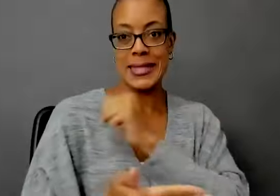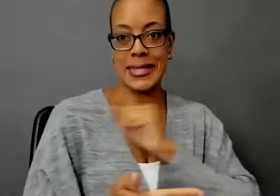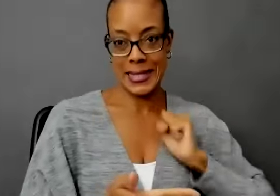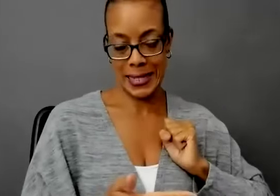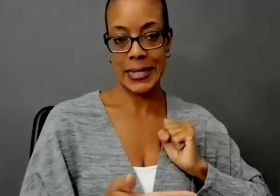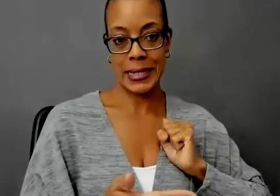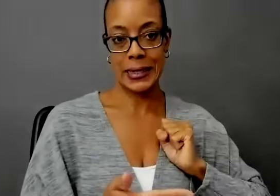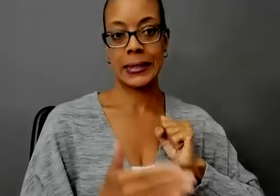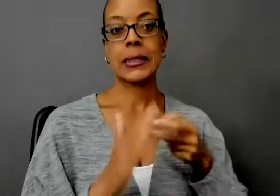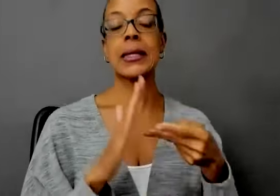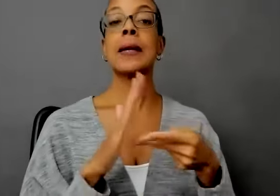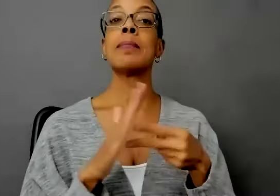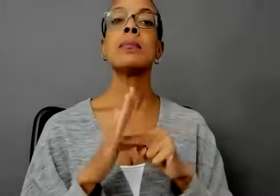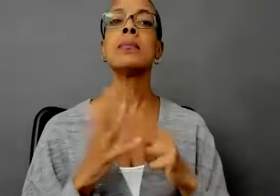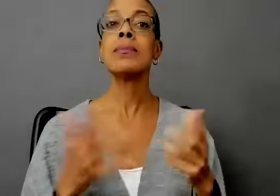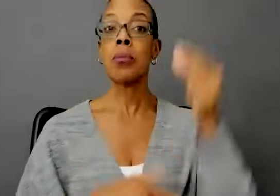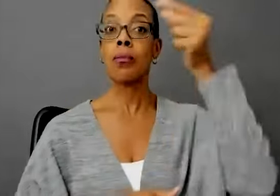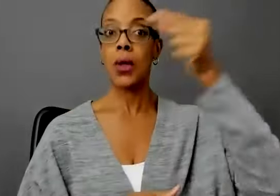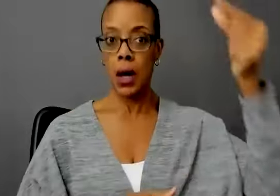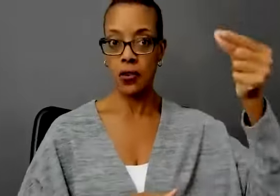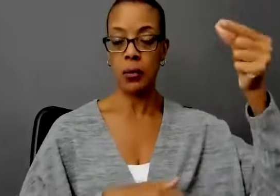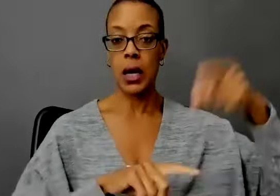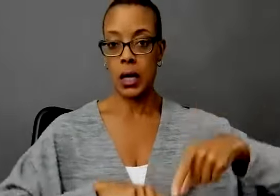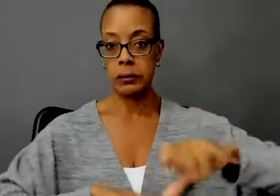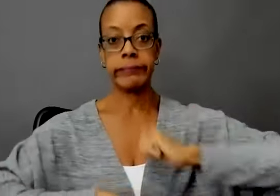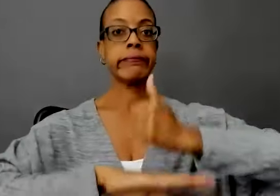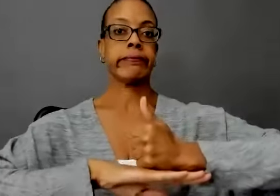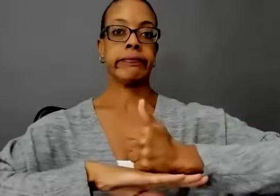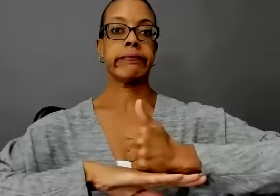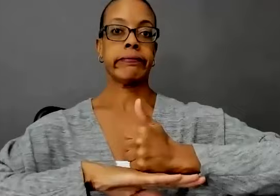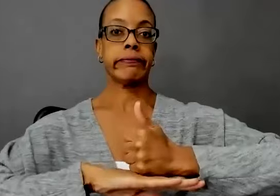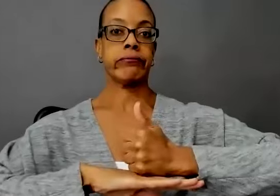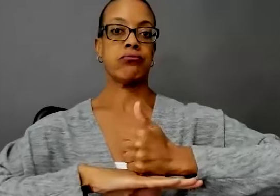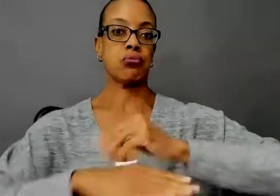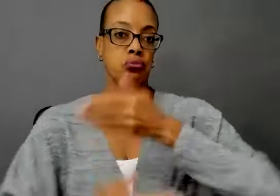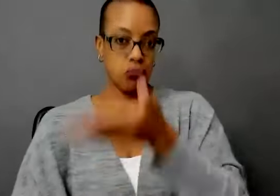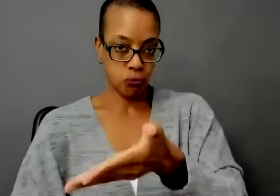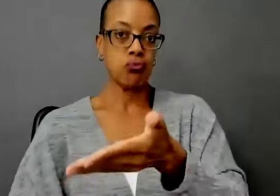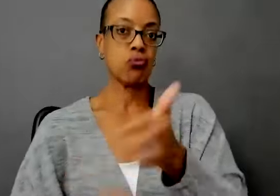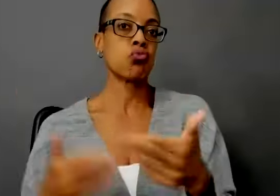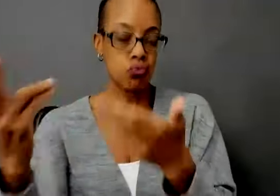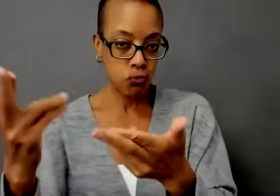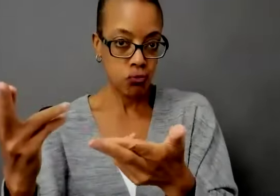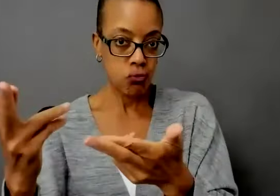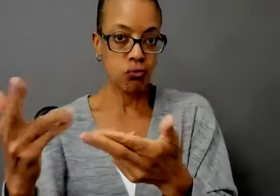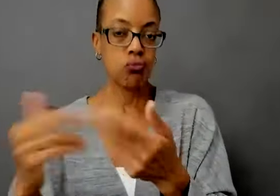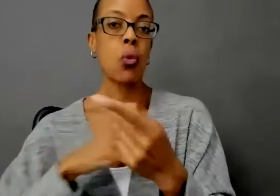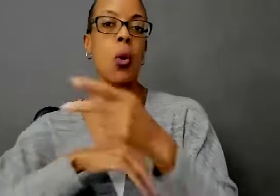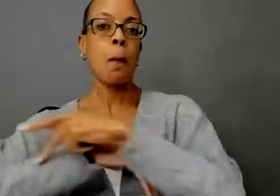that the government tabled the bill. Parliament had noticed that this new bill was coming down from the government. It was